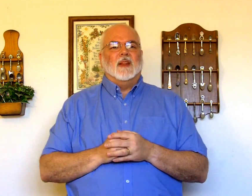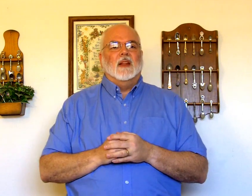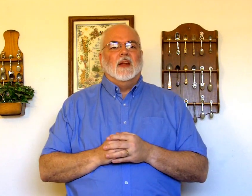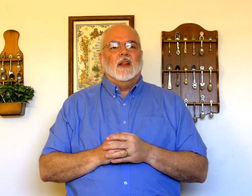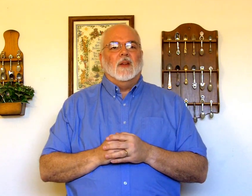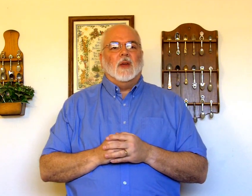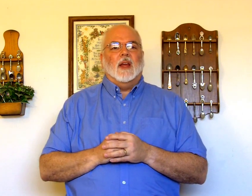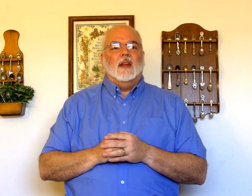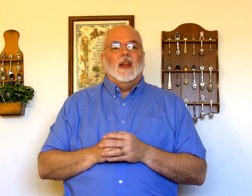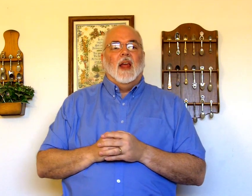Okay?